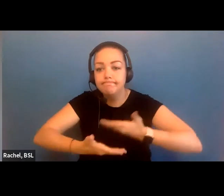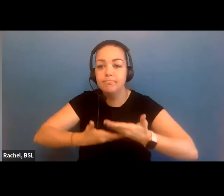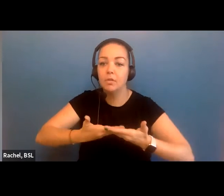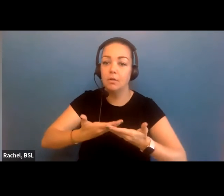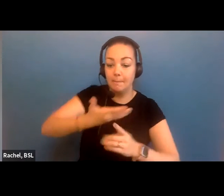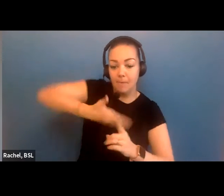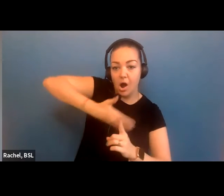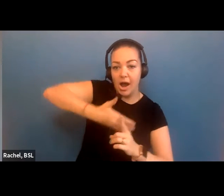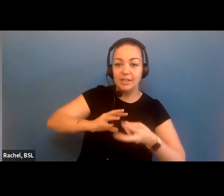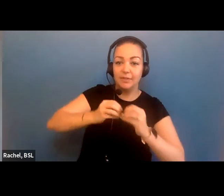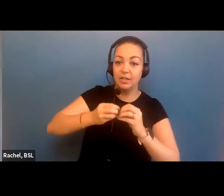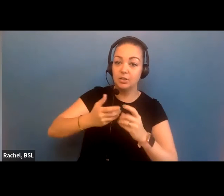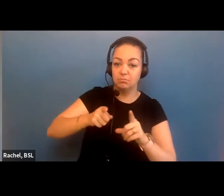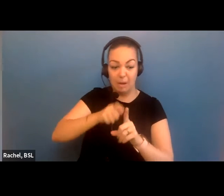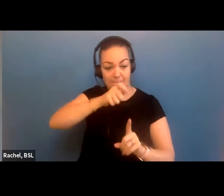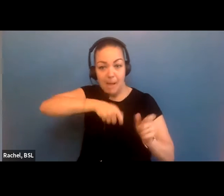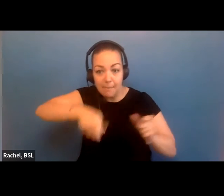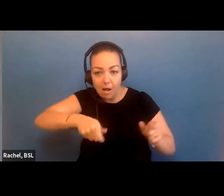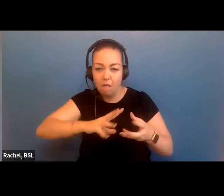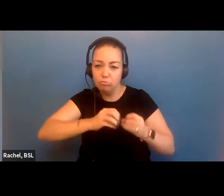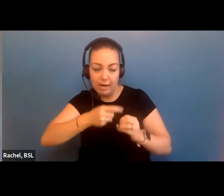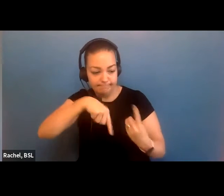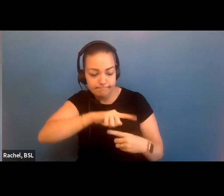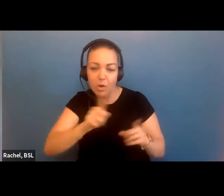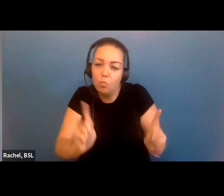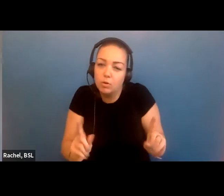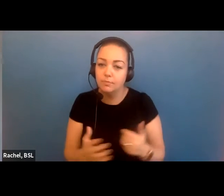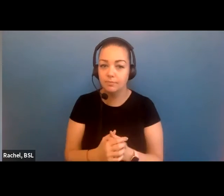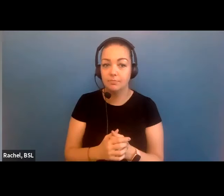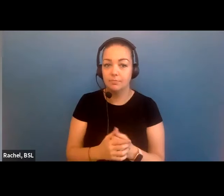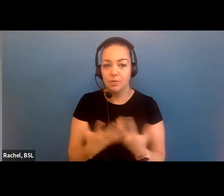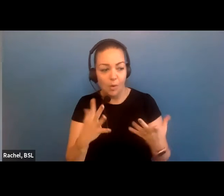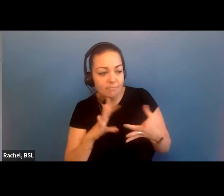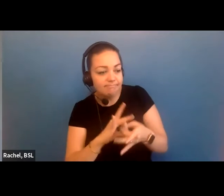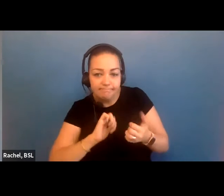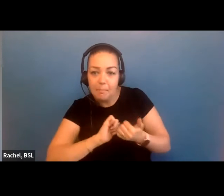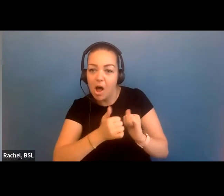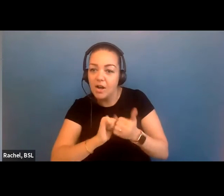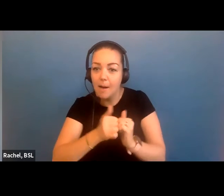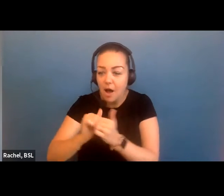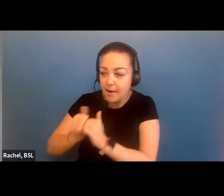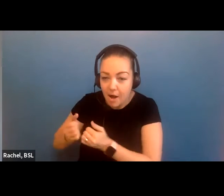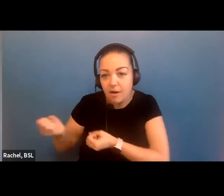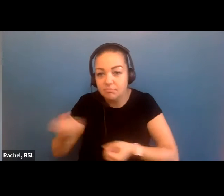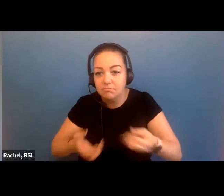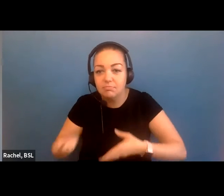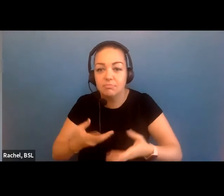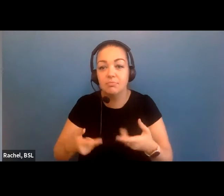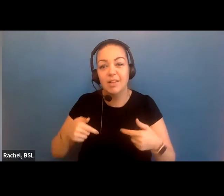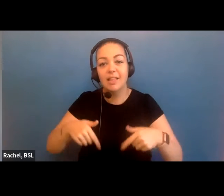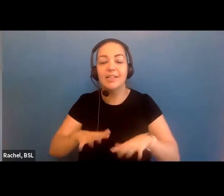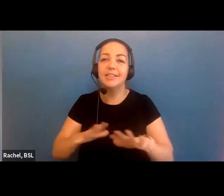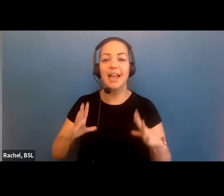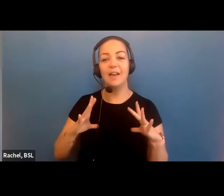behind the products. So getting in a little bit more depth around some of our work and our partners' programs. It's very much an informal space, so